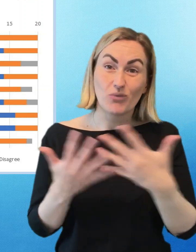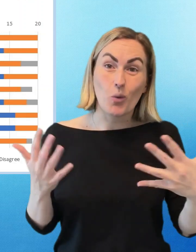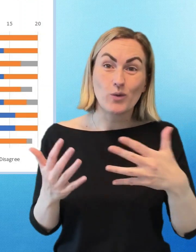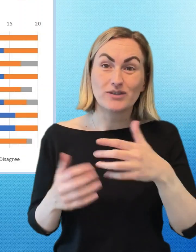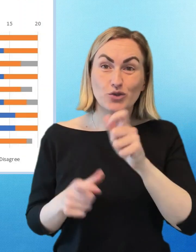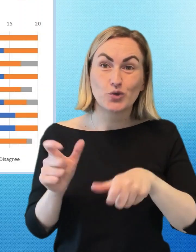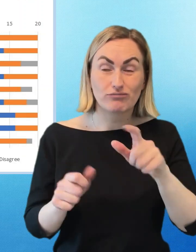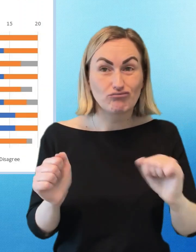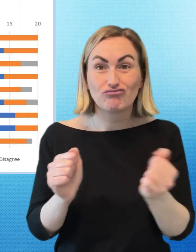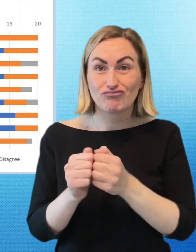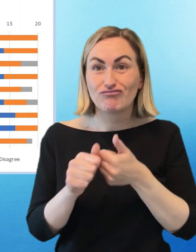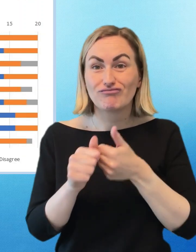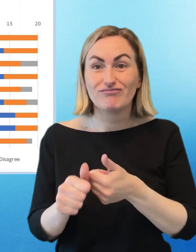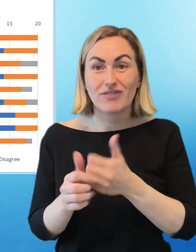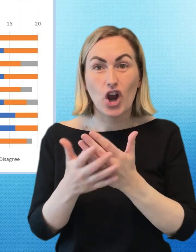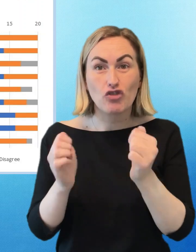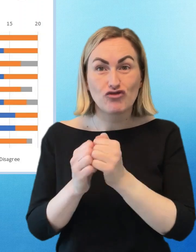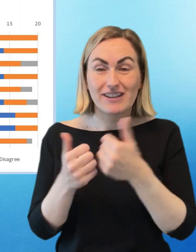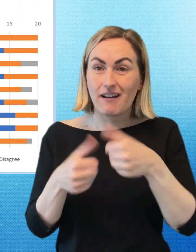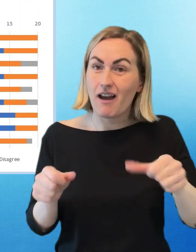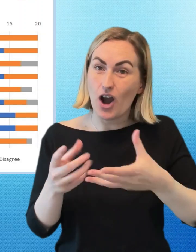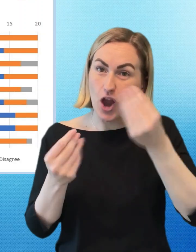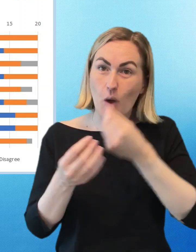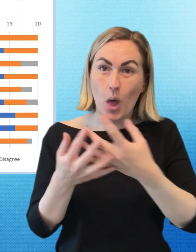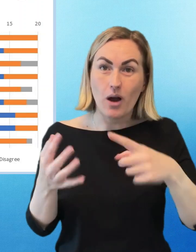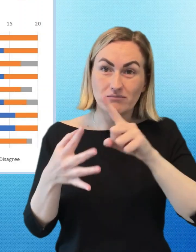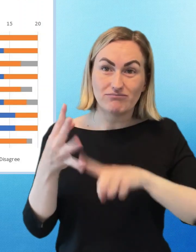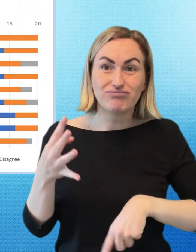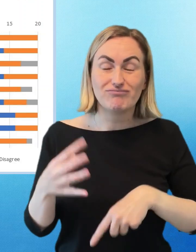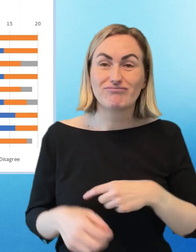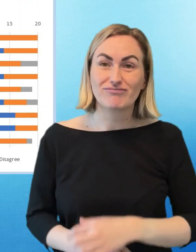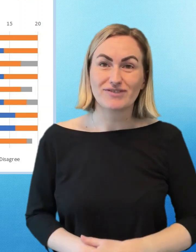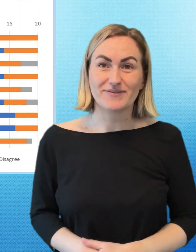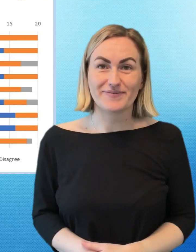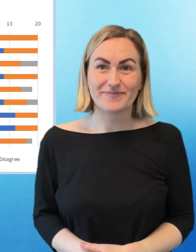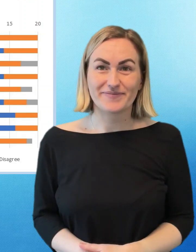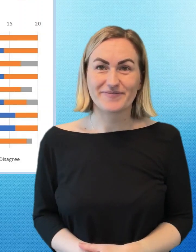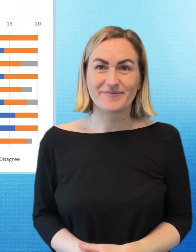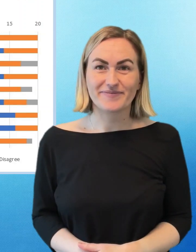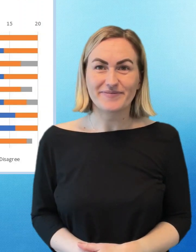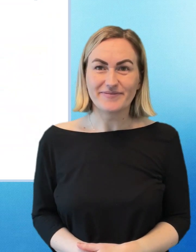of students strongly agree that they met these learning outcomes.